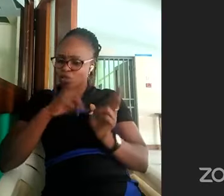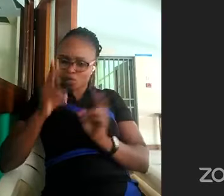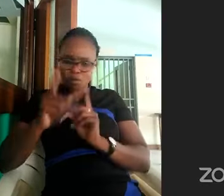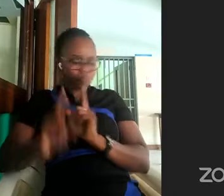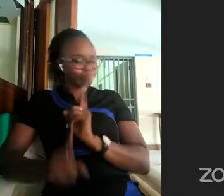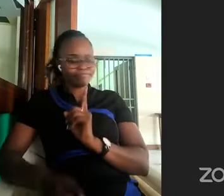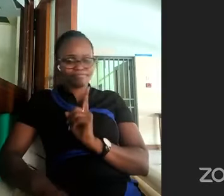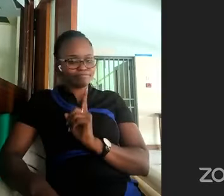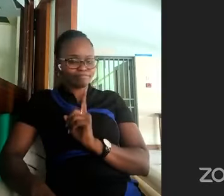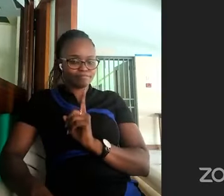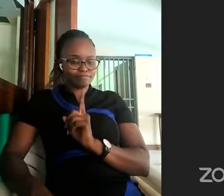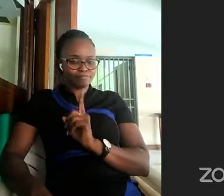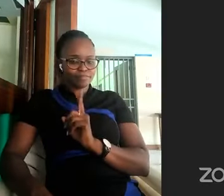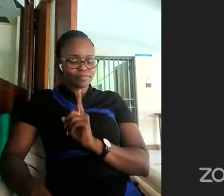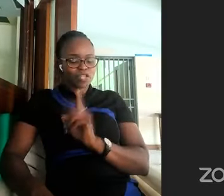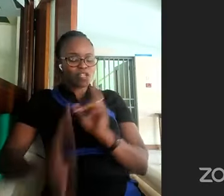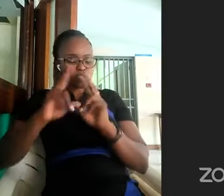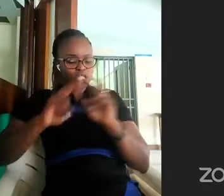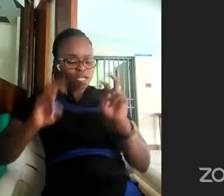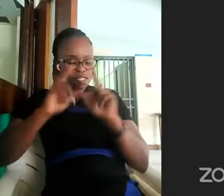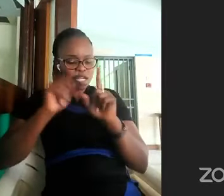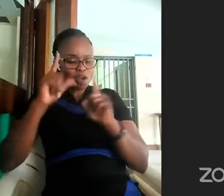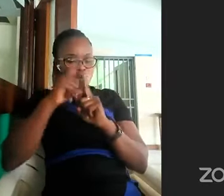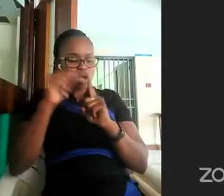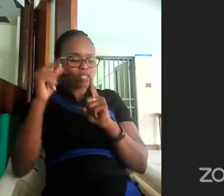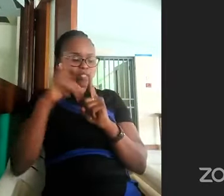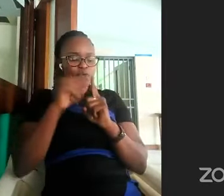be looked in before we come and do our presentation.